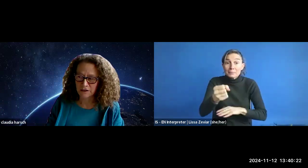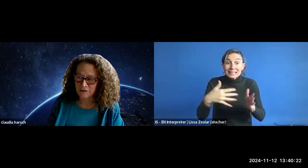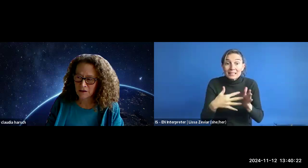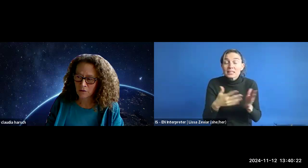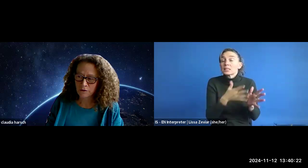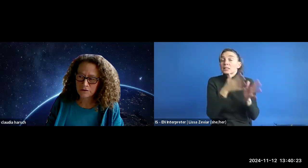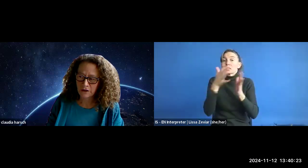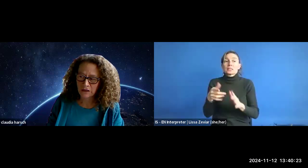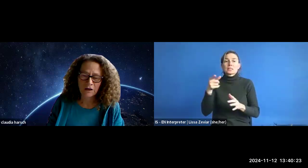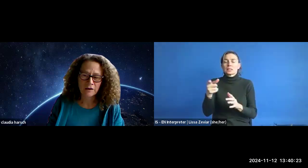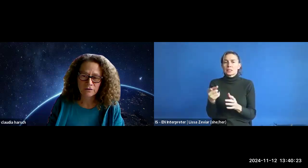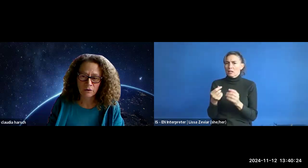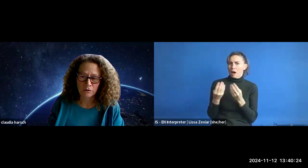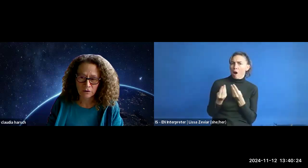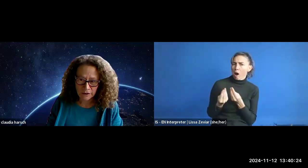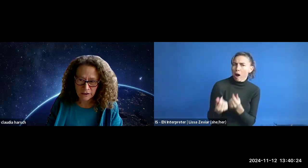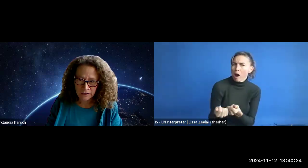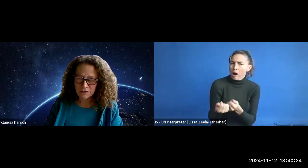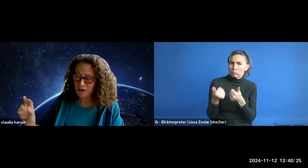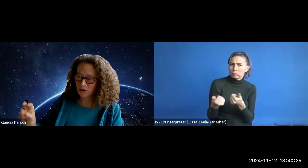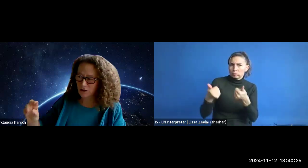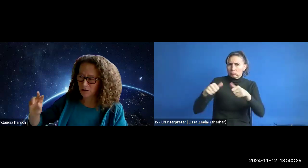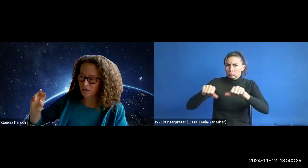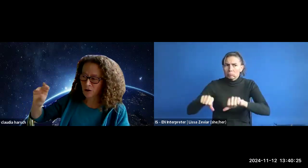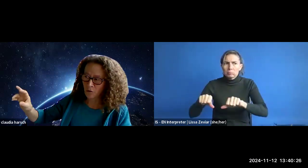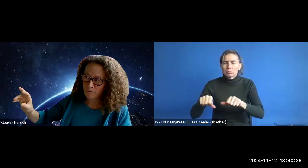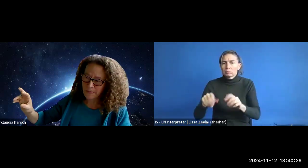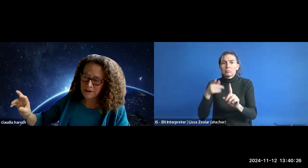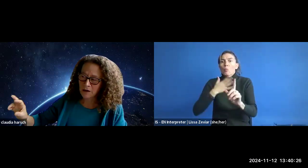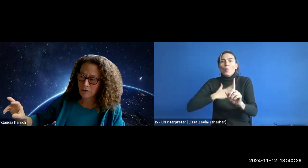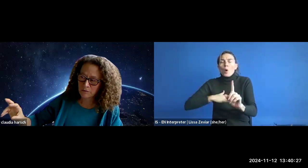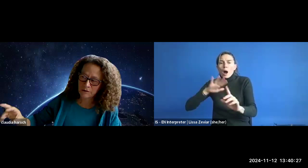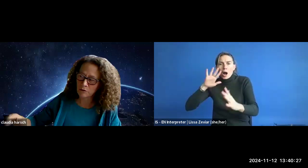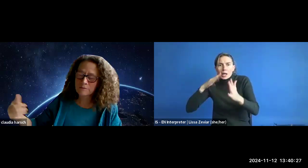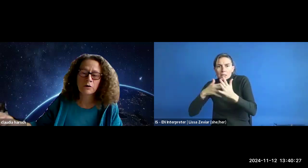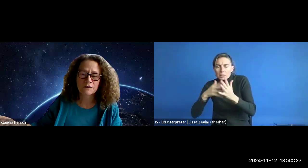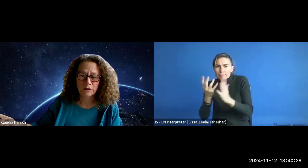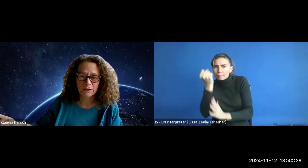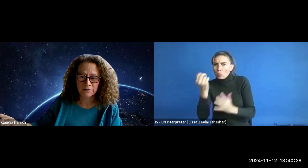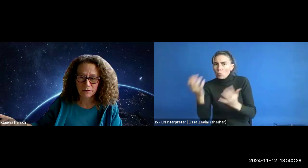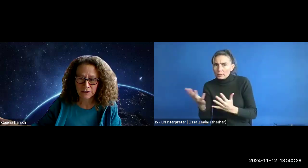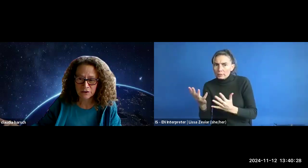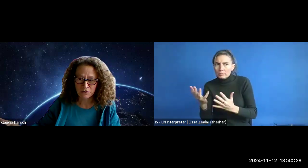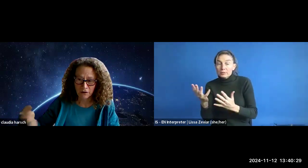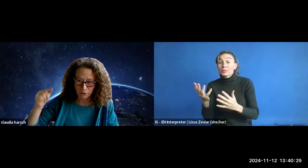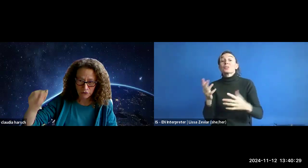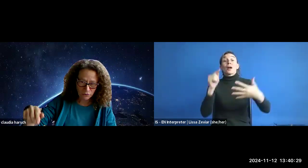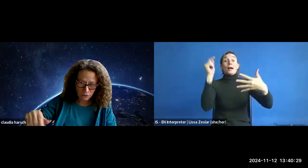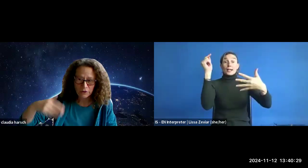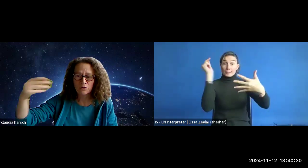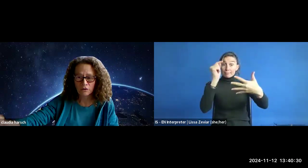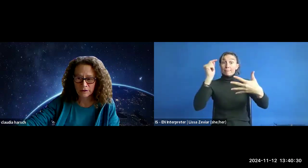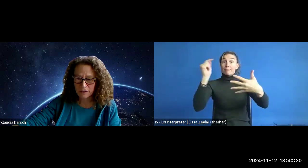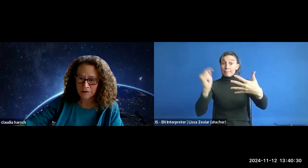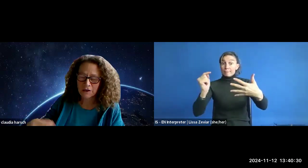purpose of the test? Once you've analyzed your local context, then you can go and come up with one possible interpretation of how